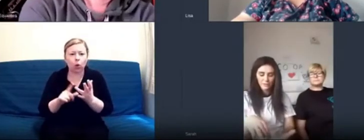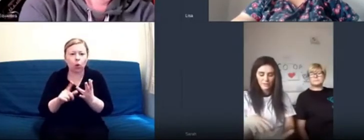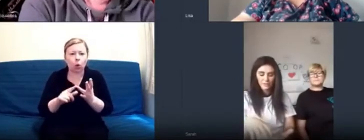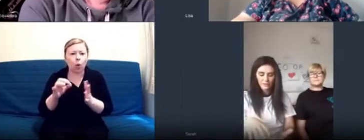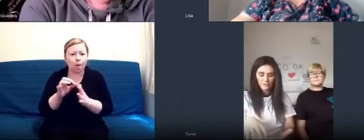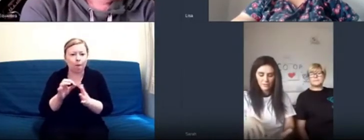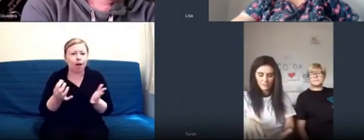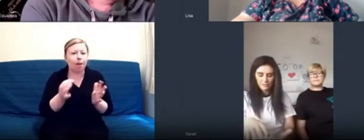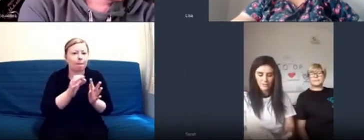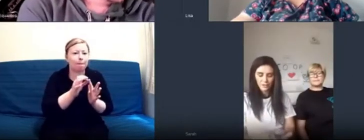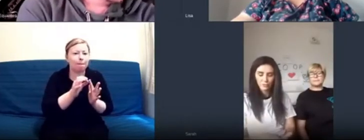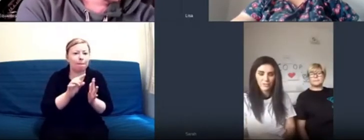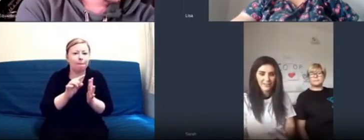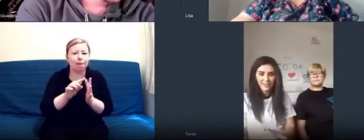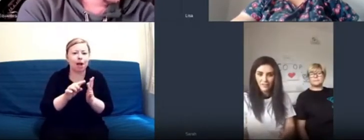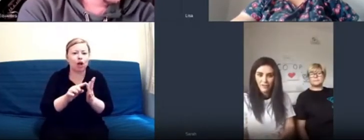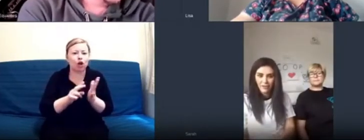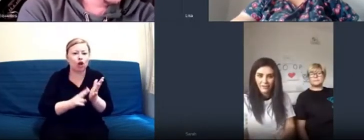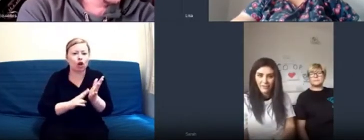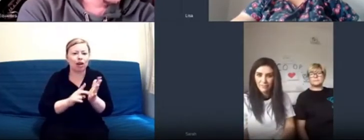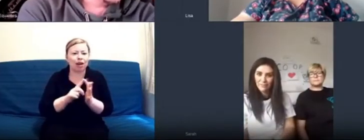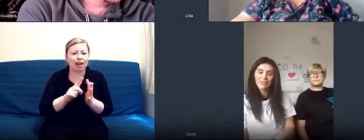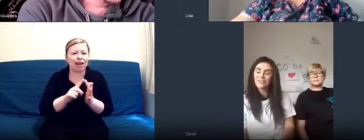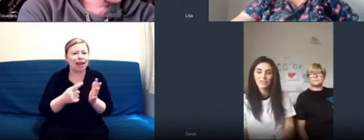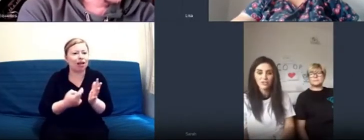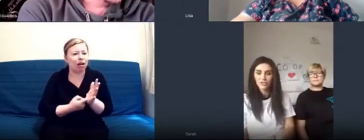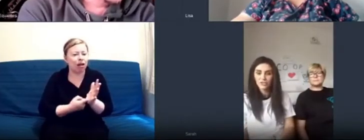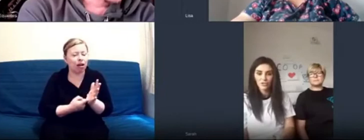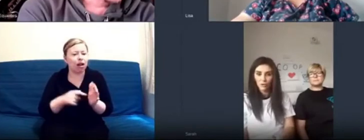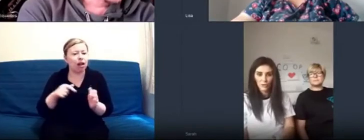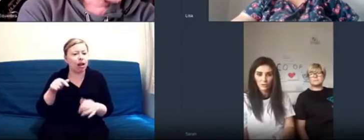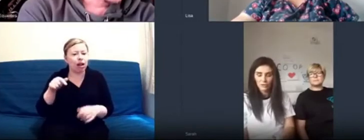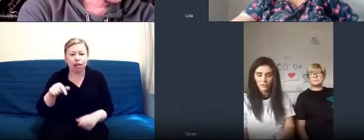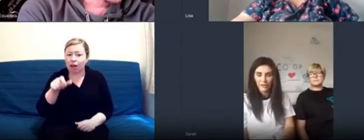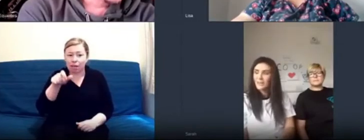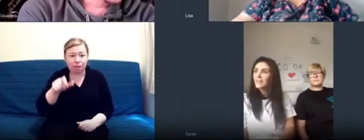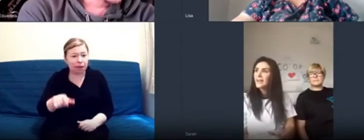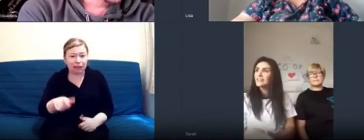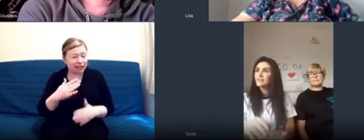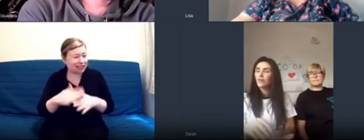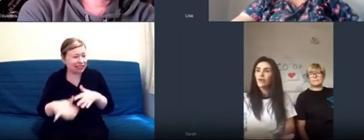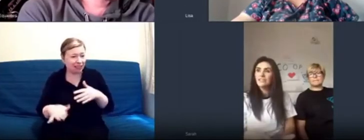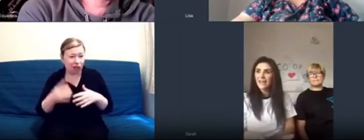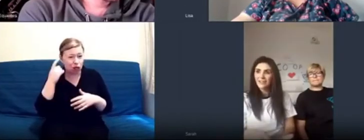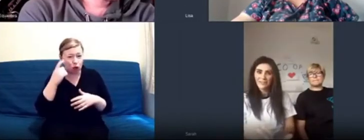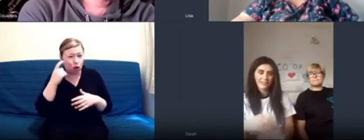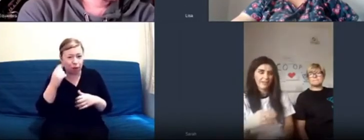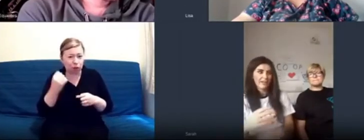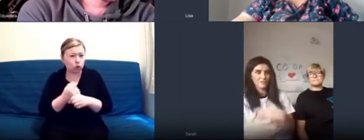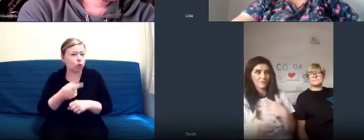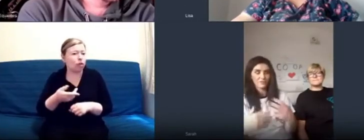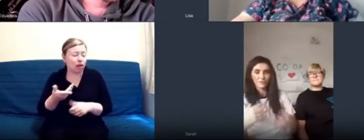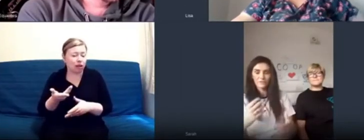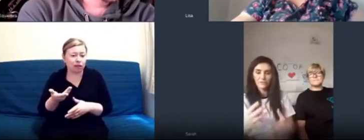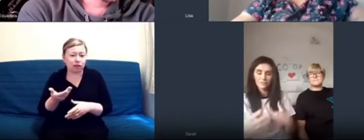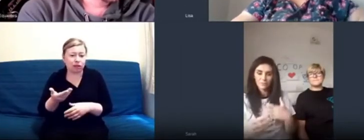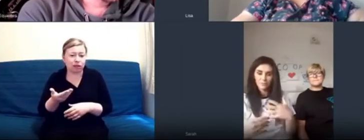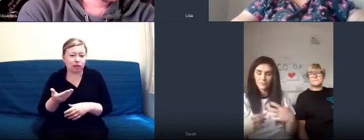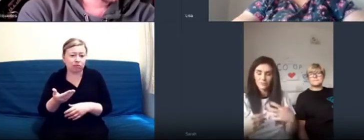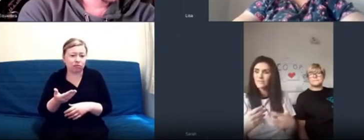is something that this individual would never in a million years thought about doing. And she voluntarily,